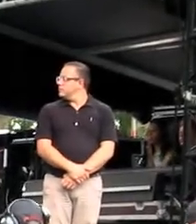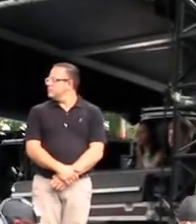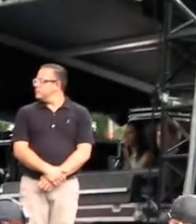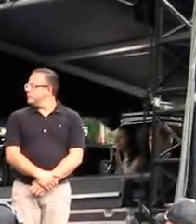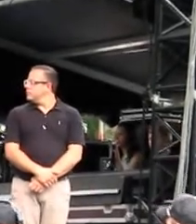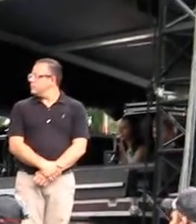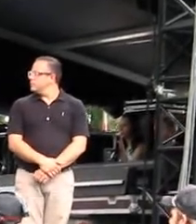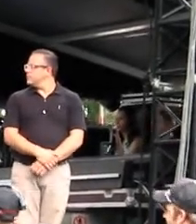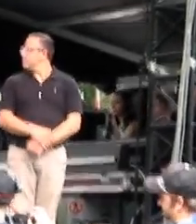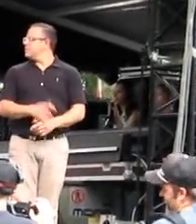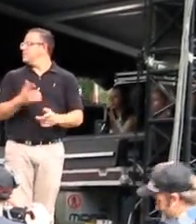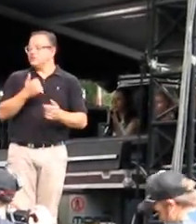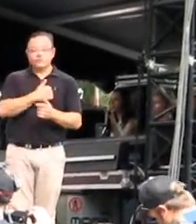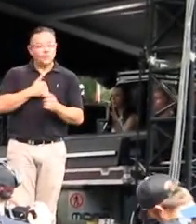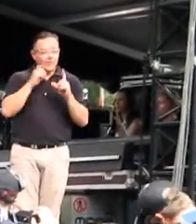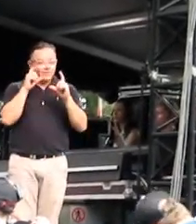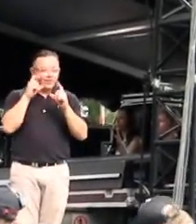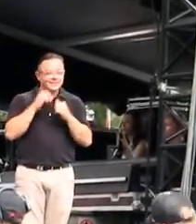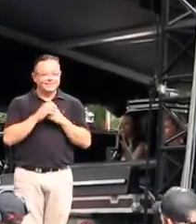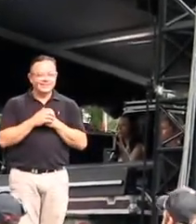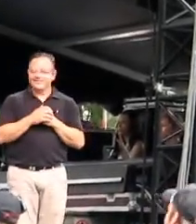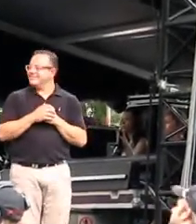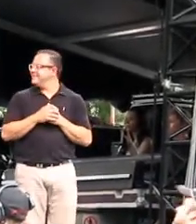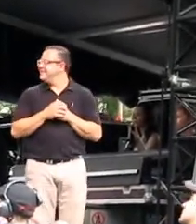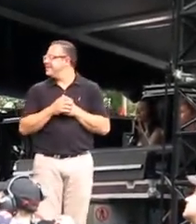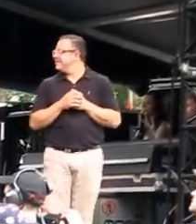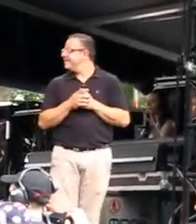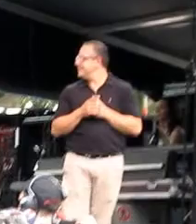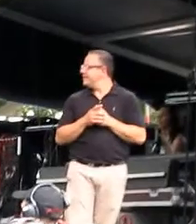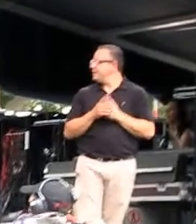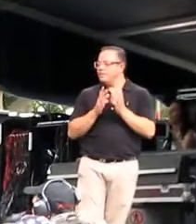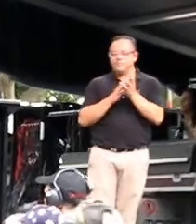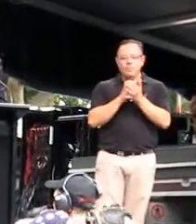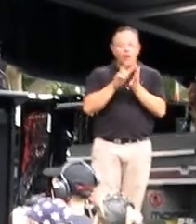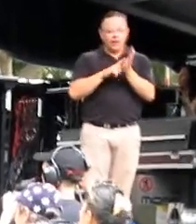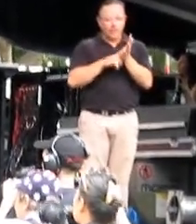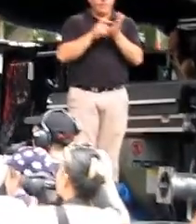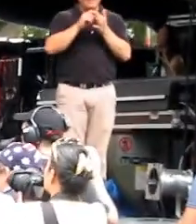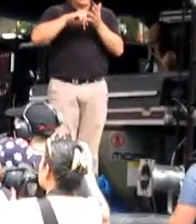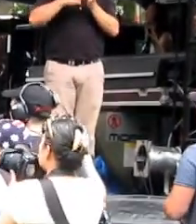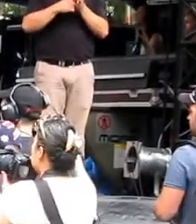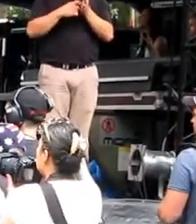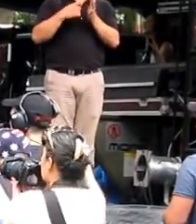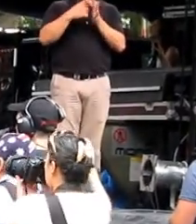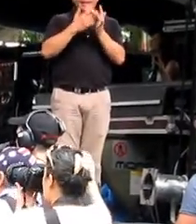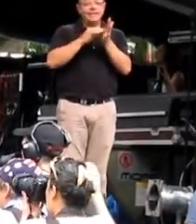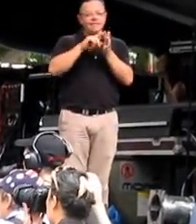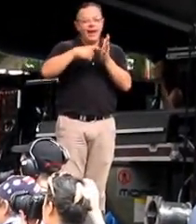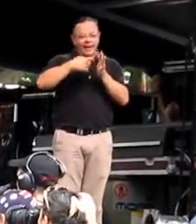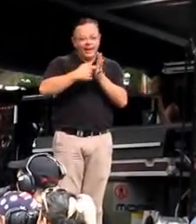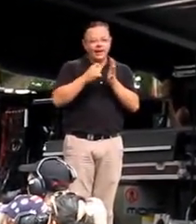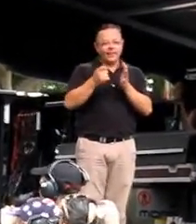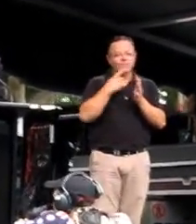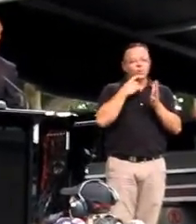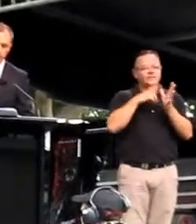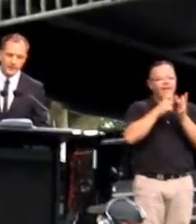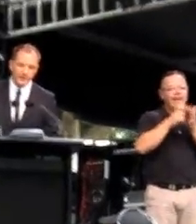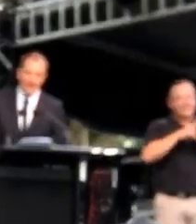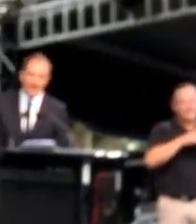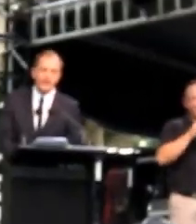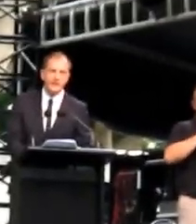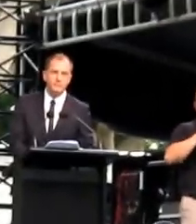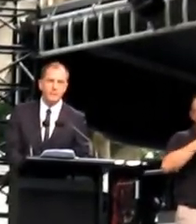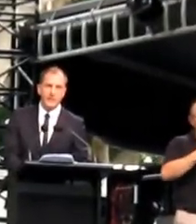Someone who's not camera shy. Michael Blakeney Parker, Mrs. Kim Parker and their boys Aidan Stewart